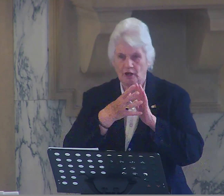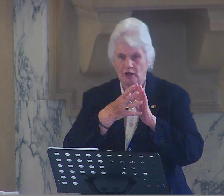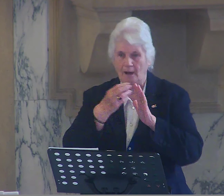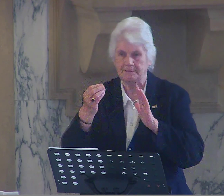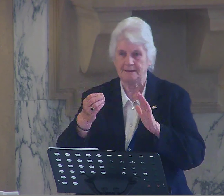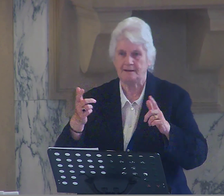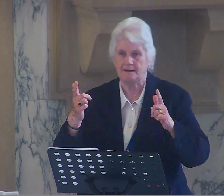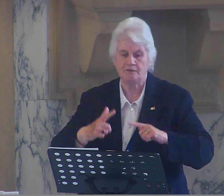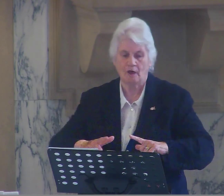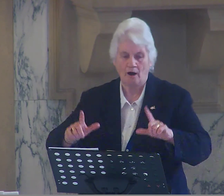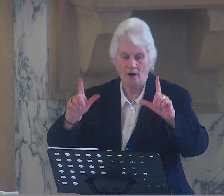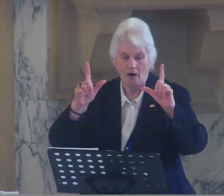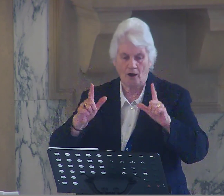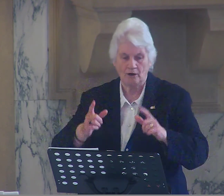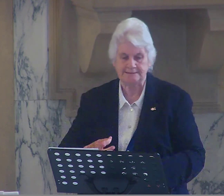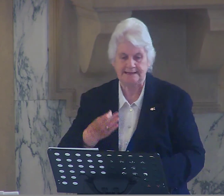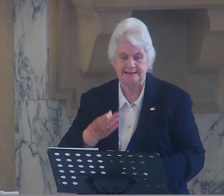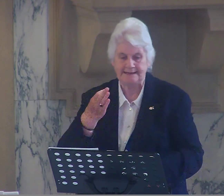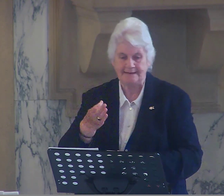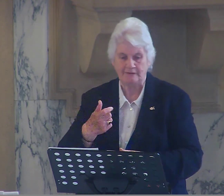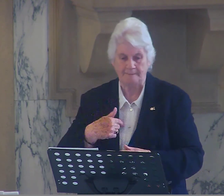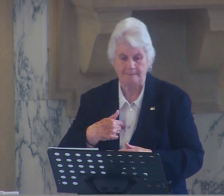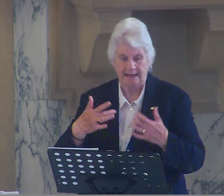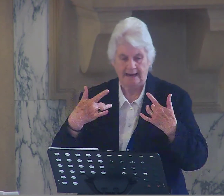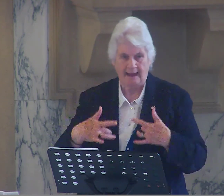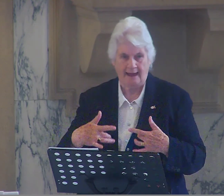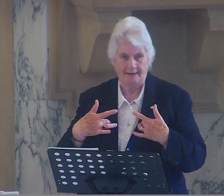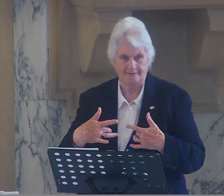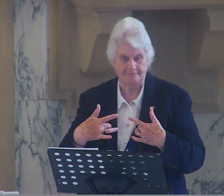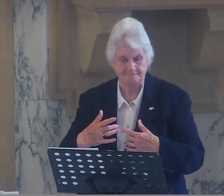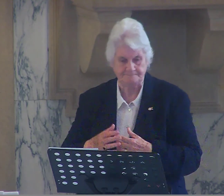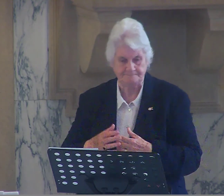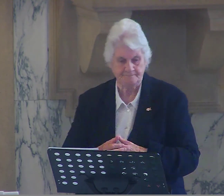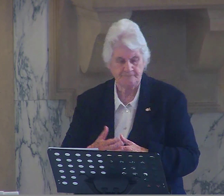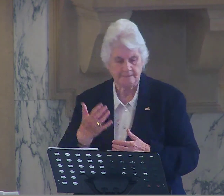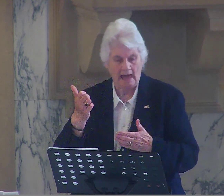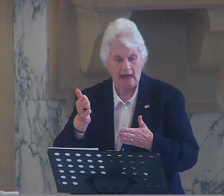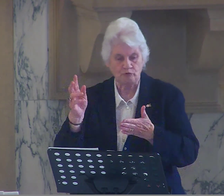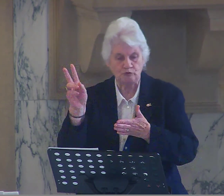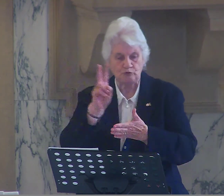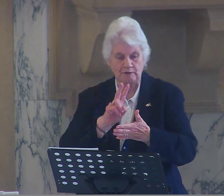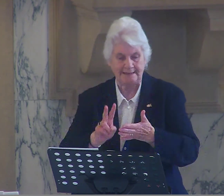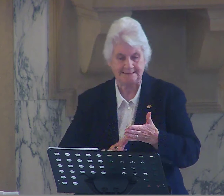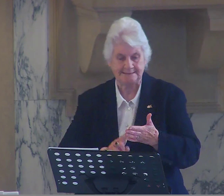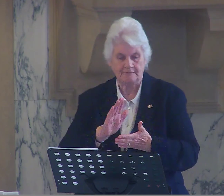are good. Response: the Lord gives me life.